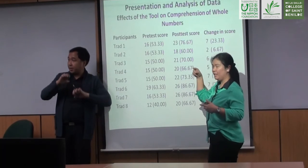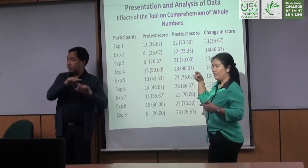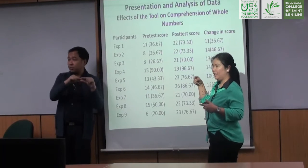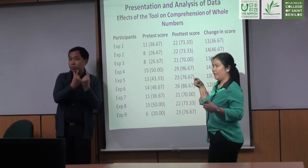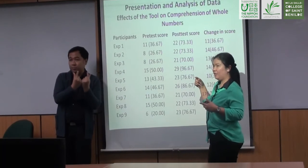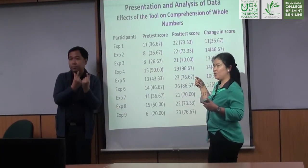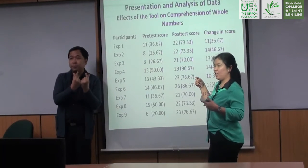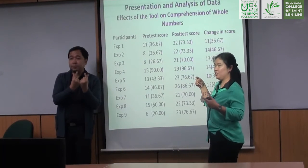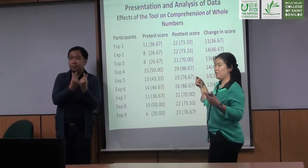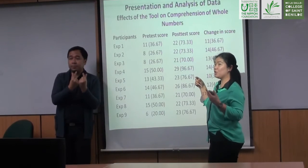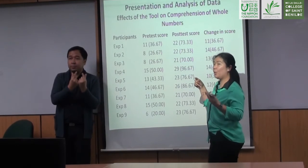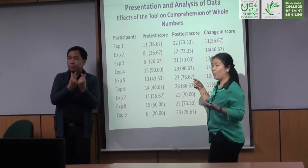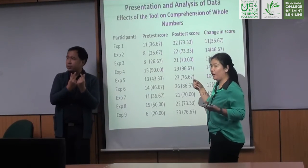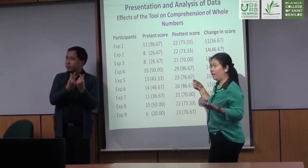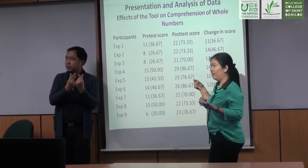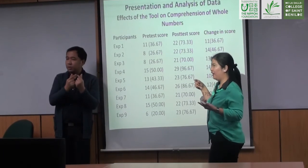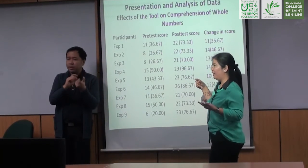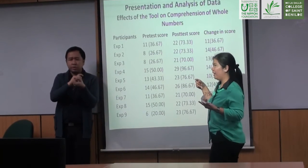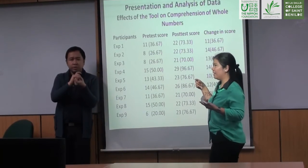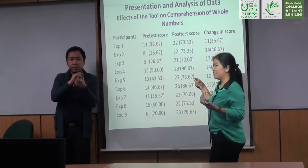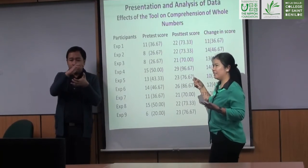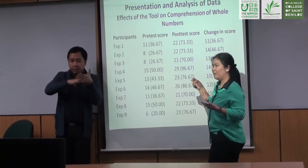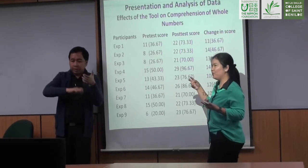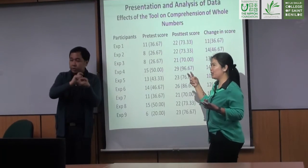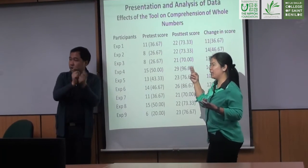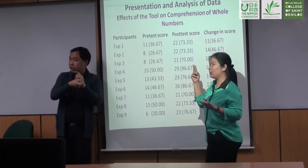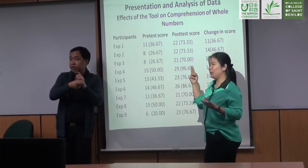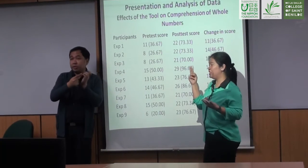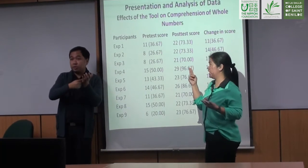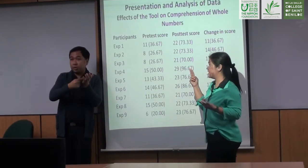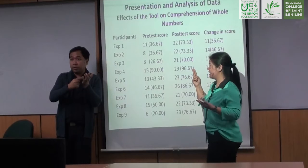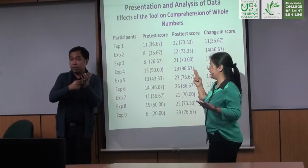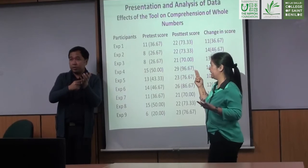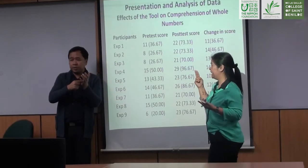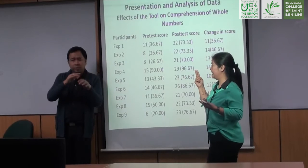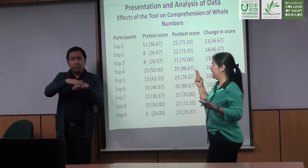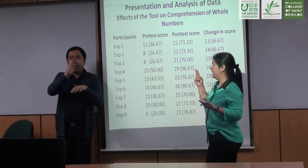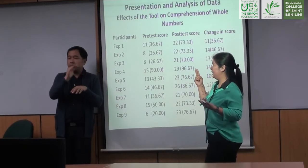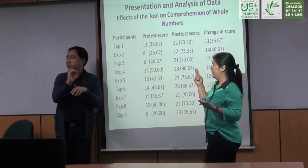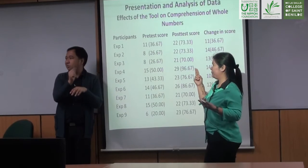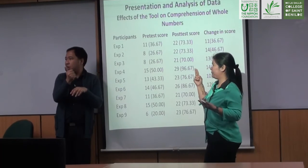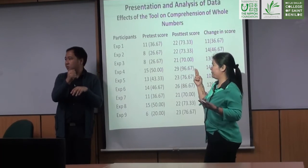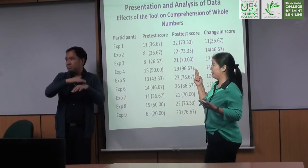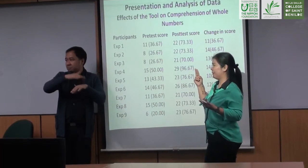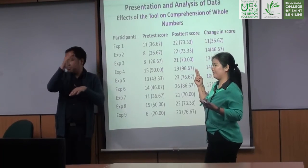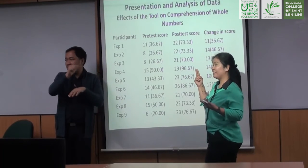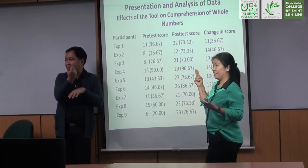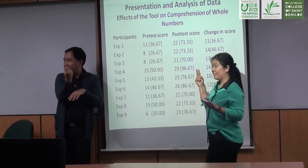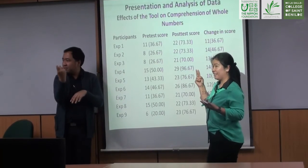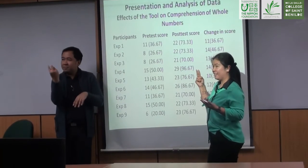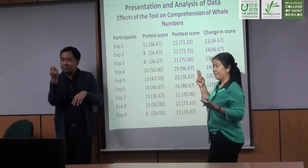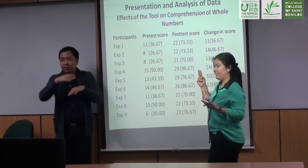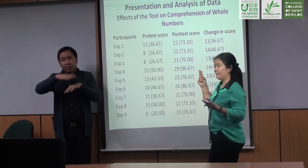group, their change in score is almost in 2 digits.